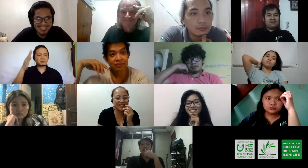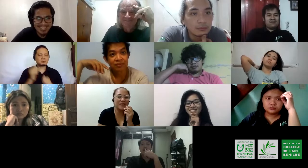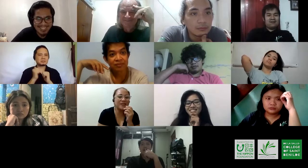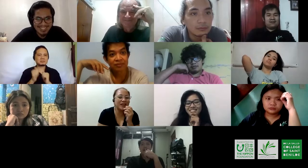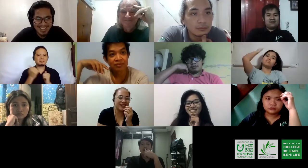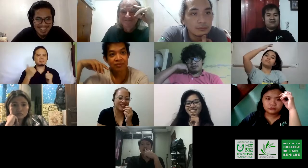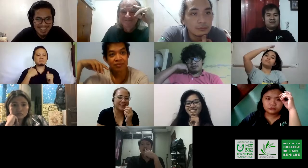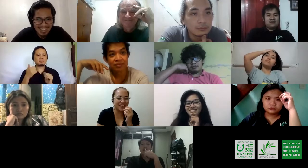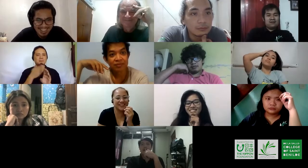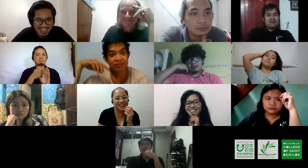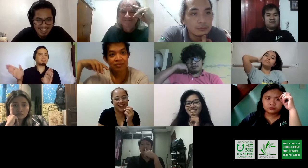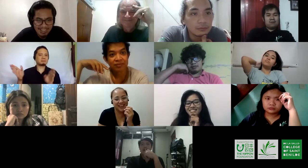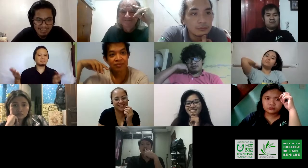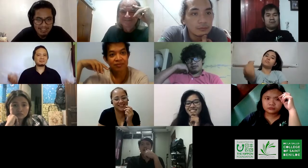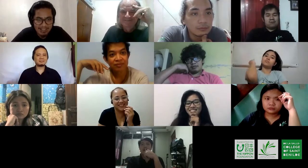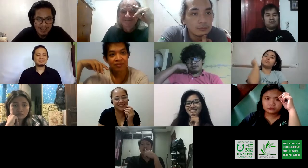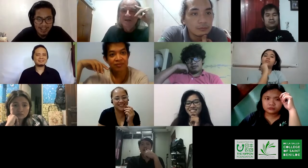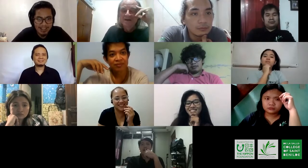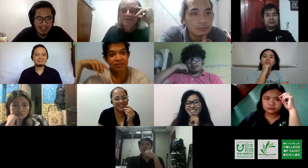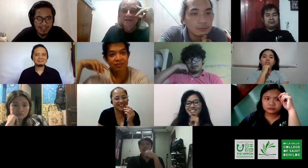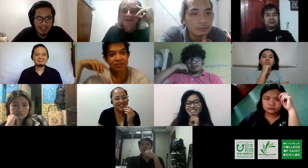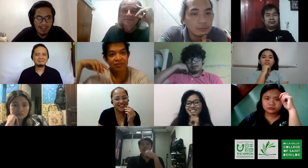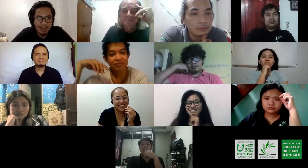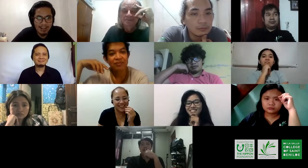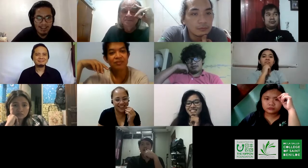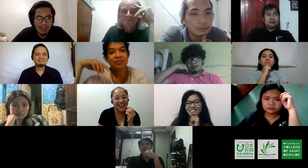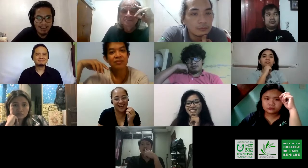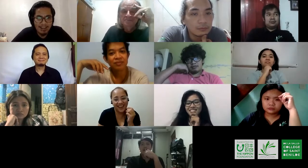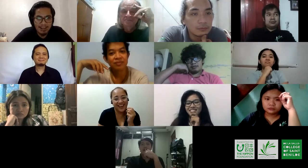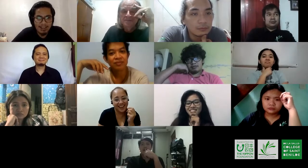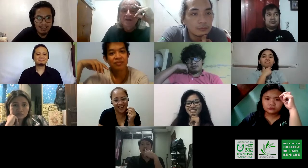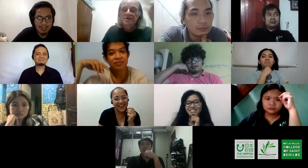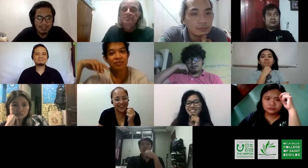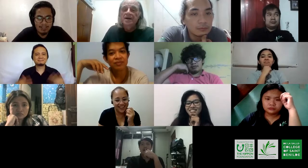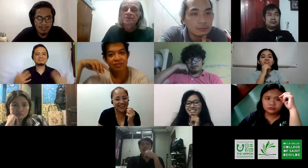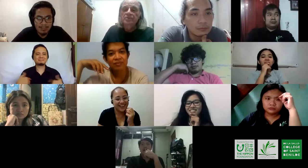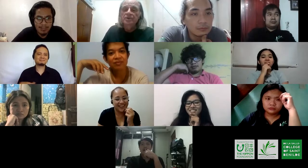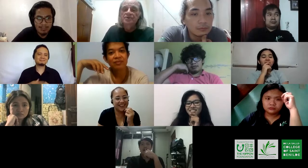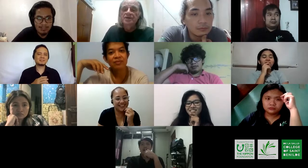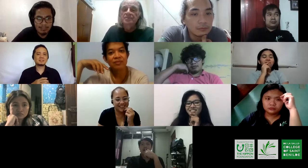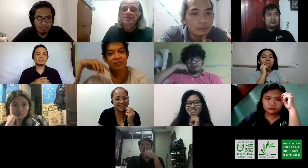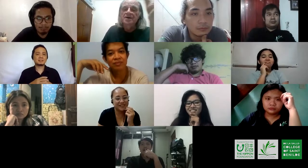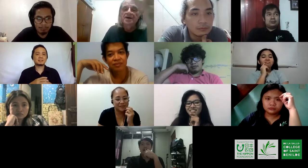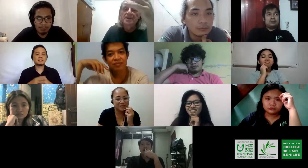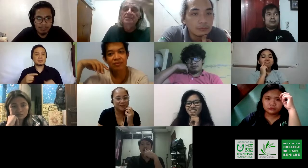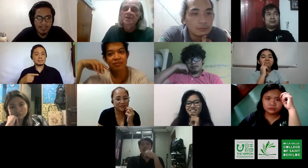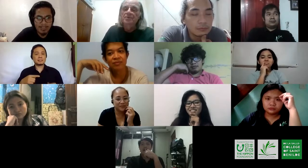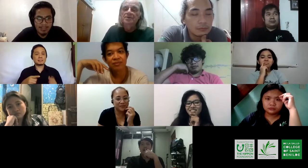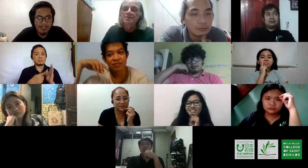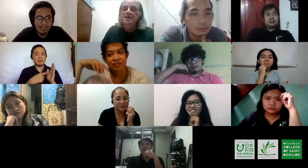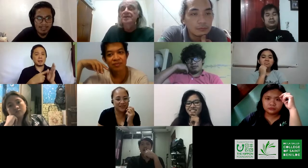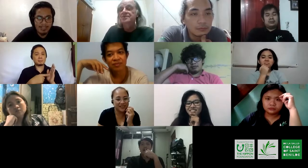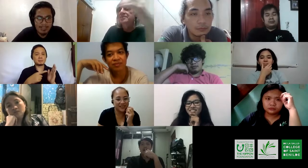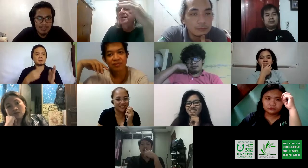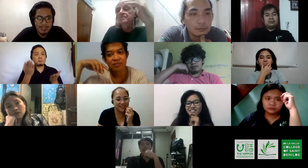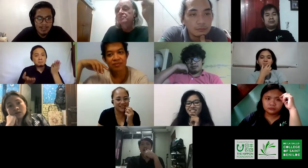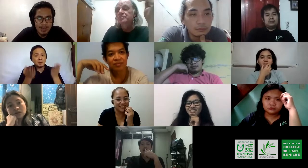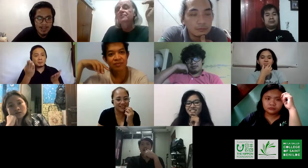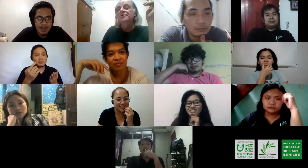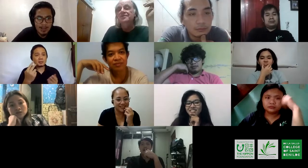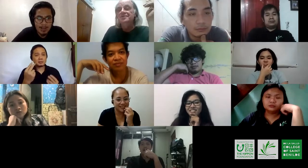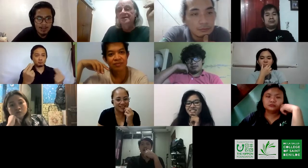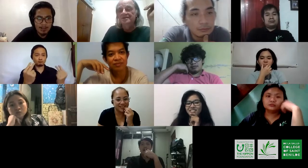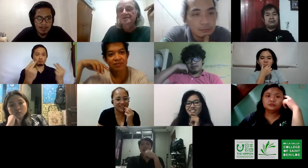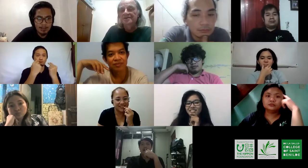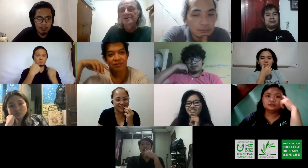It's like some of them are nodding their heads. Yeah, yeah. And sometimes when you see me sign, maybe you understand, sometimes you